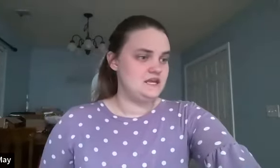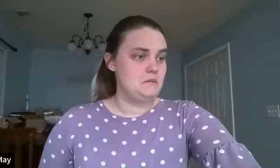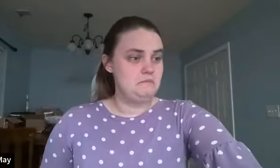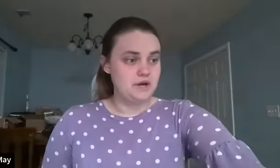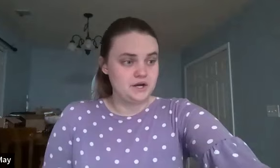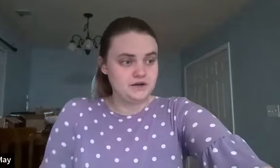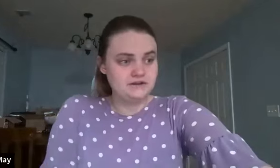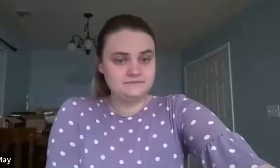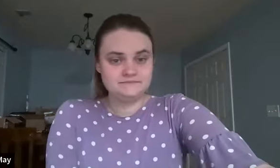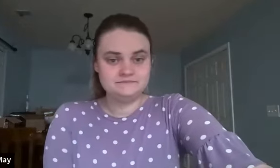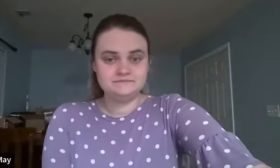Then bird.